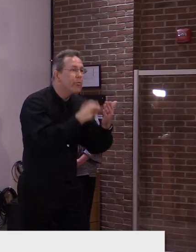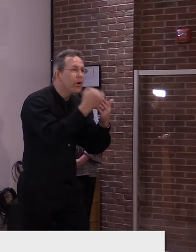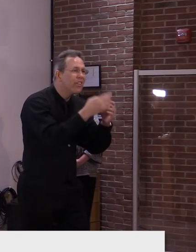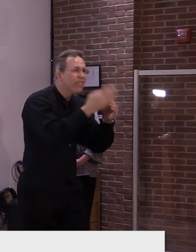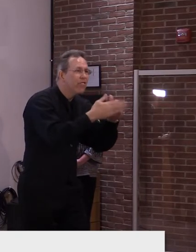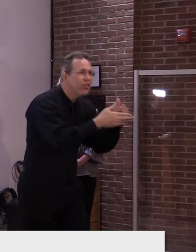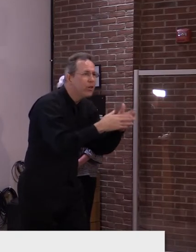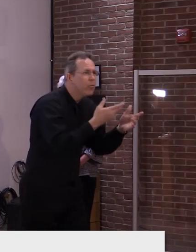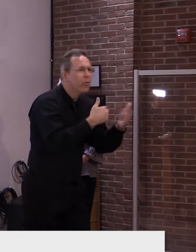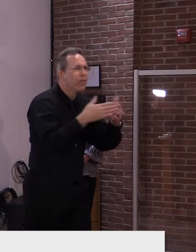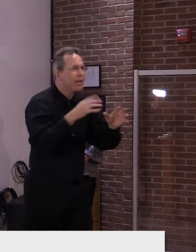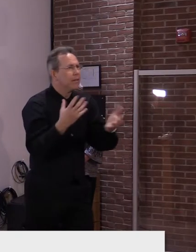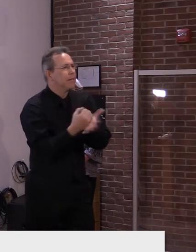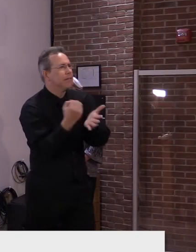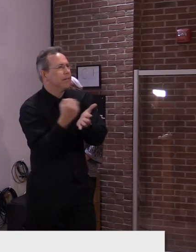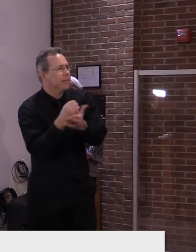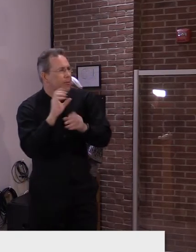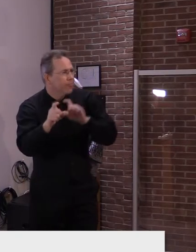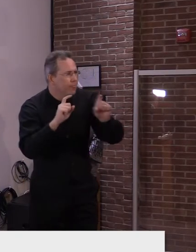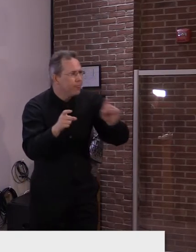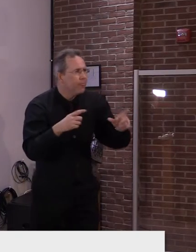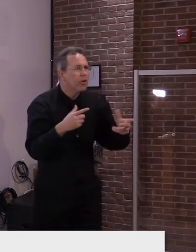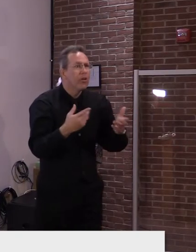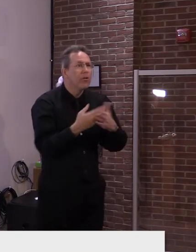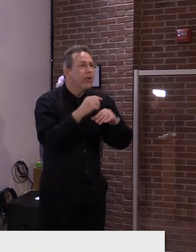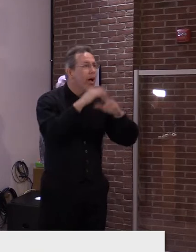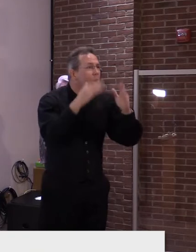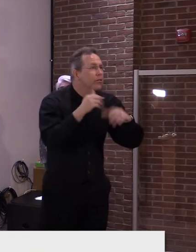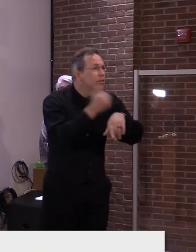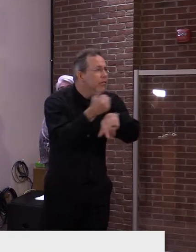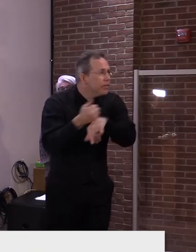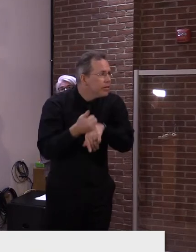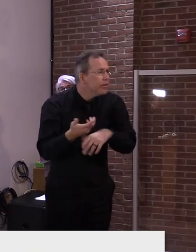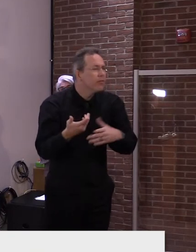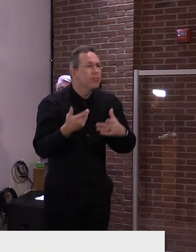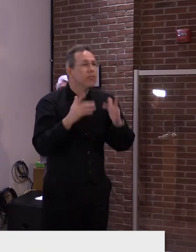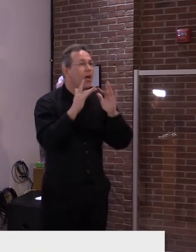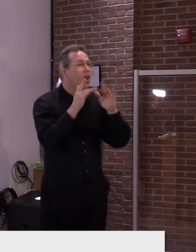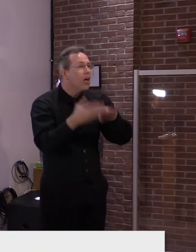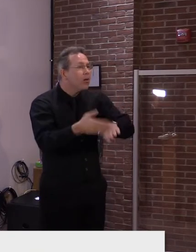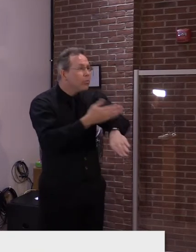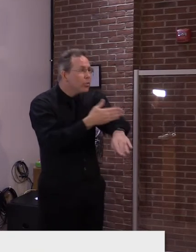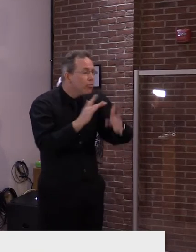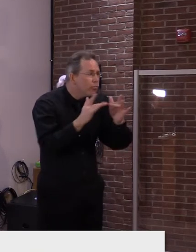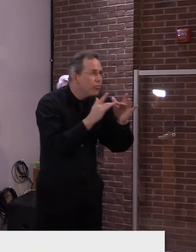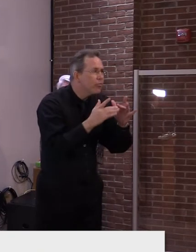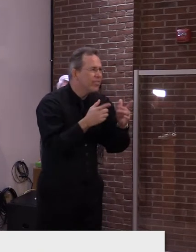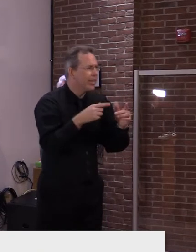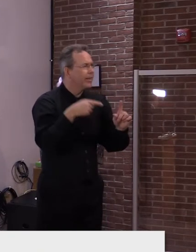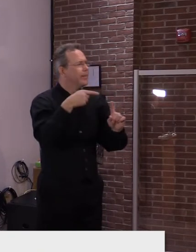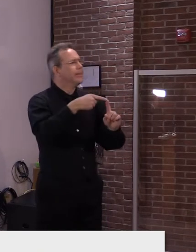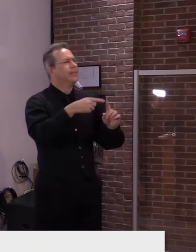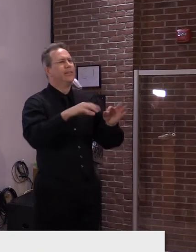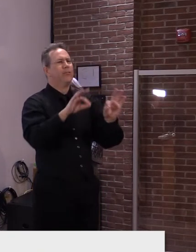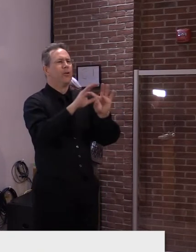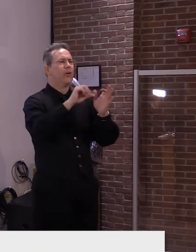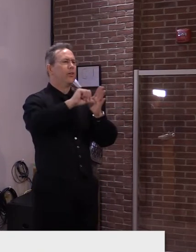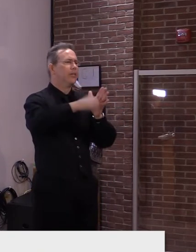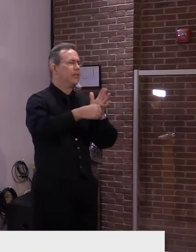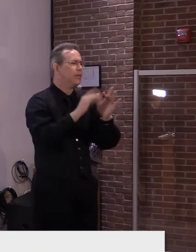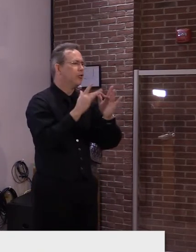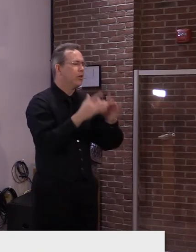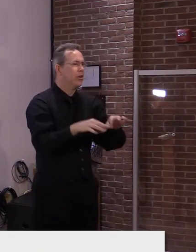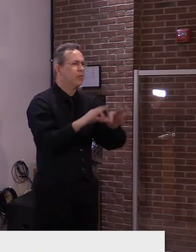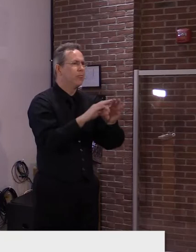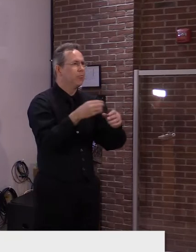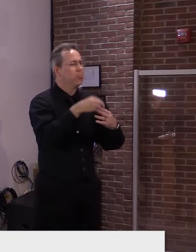broadband infrastructure that we all know is costly. So it is something we're